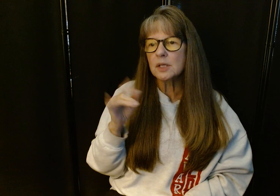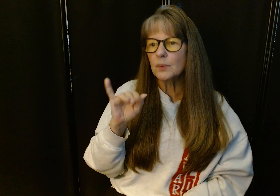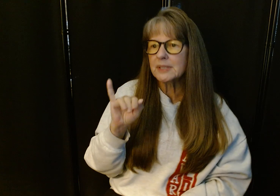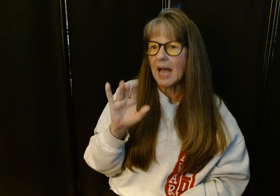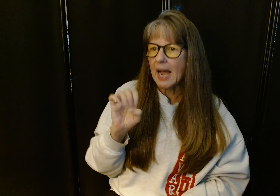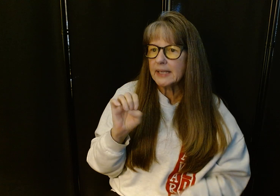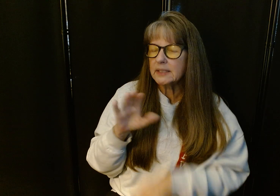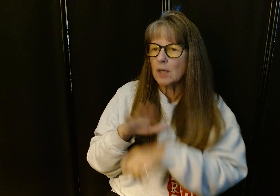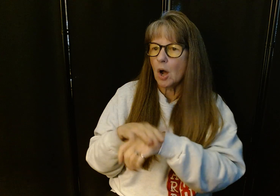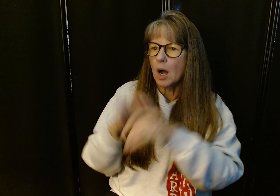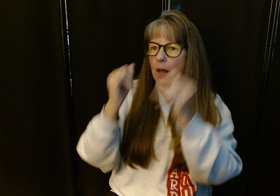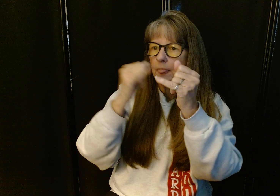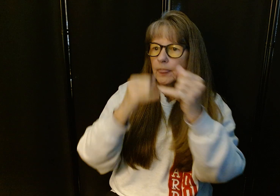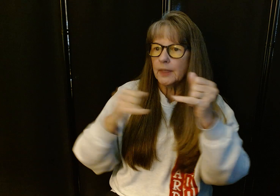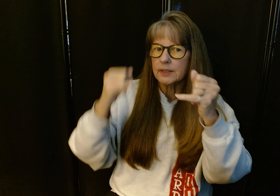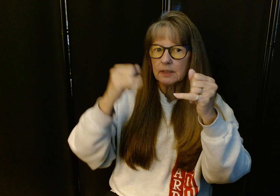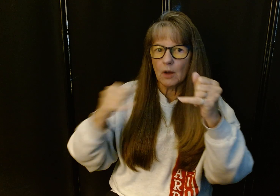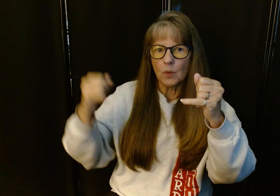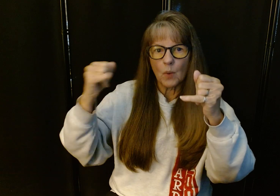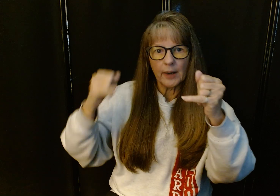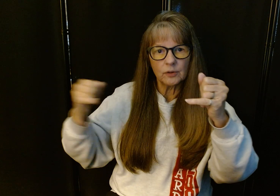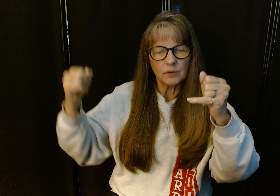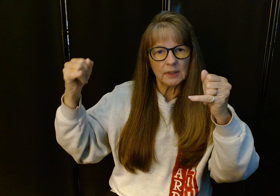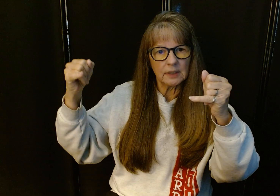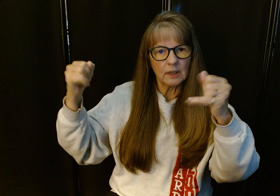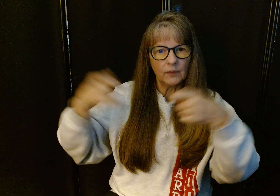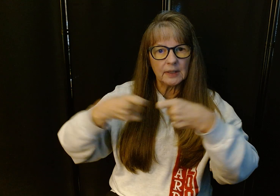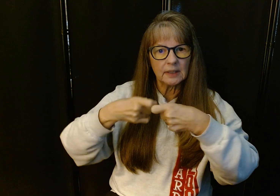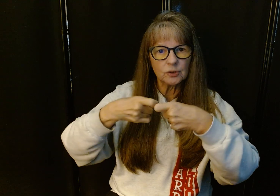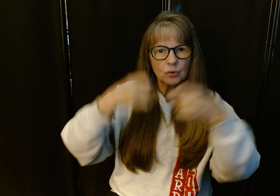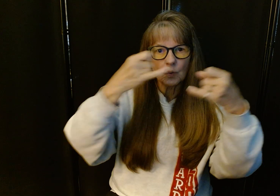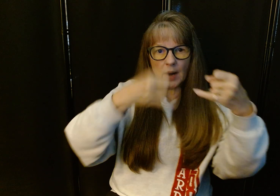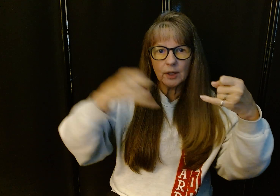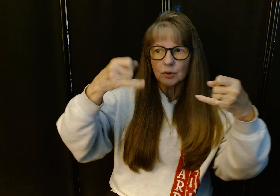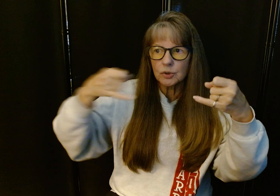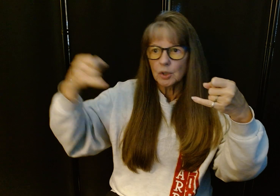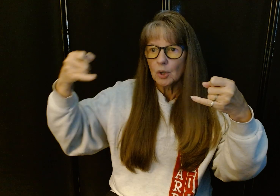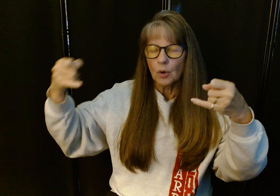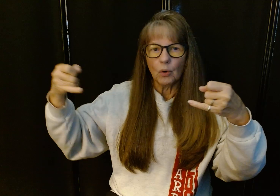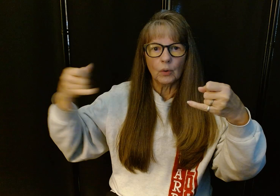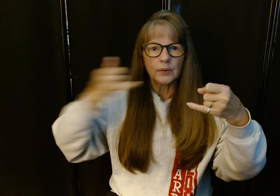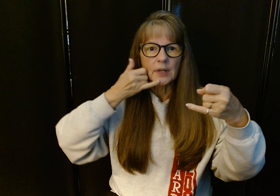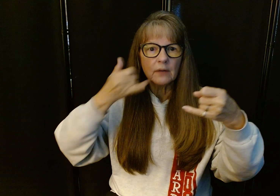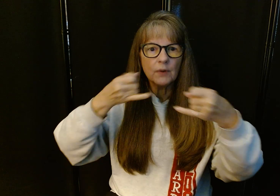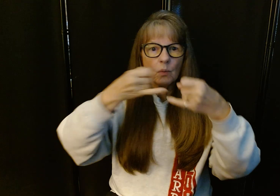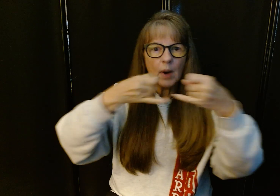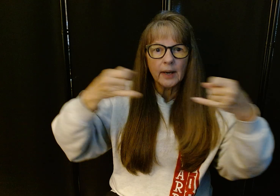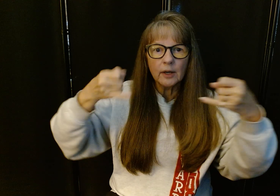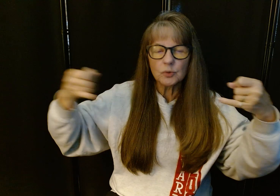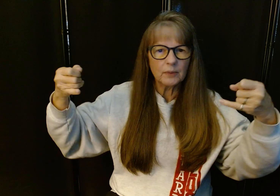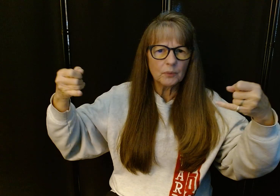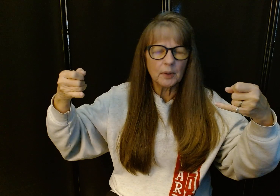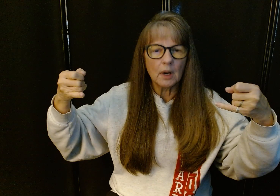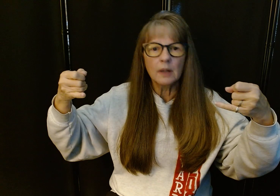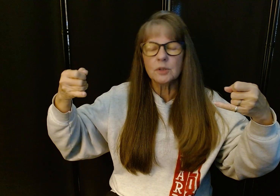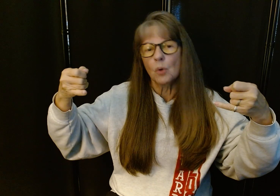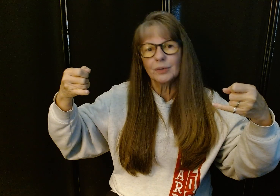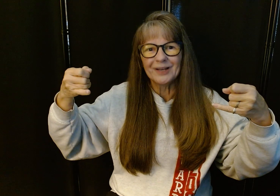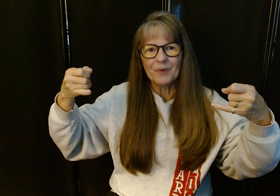was ice on the wires, on the electrical wires, or the telephone wires, whatever you want to call it. It's the old telephone